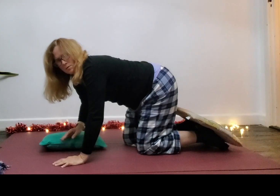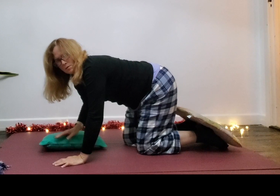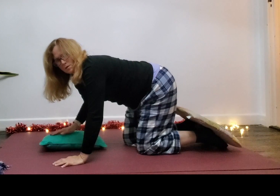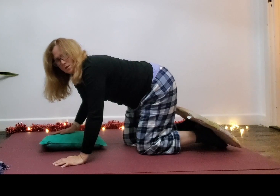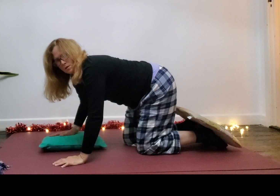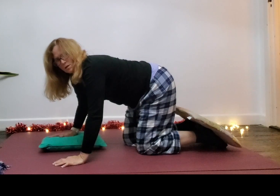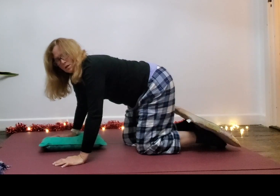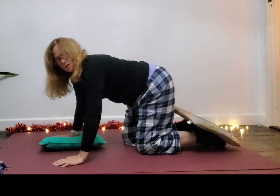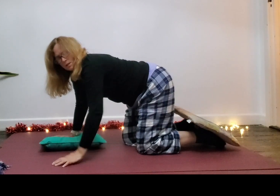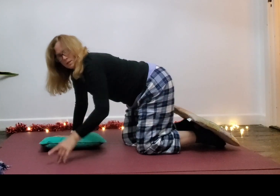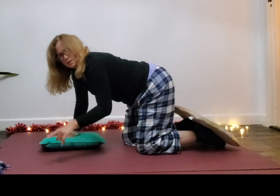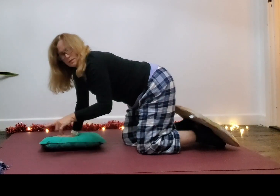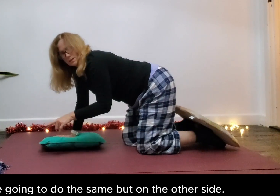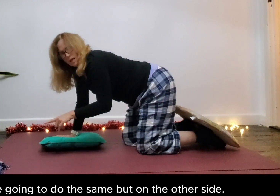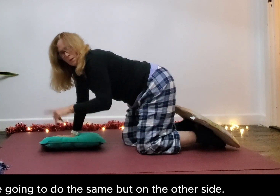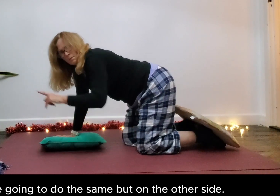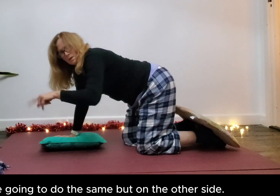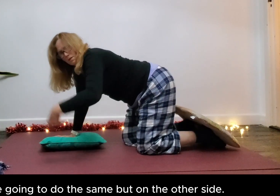We're going to do the same but on the other side.